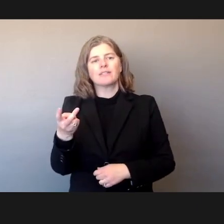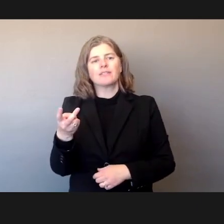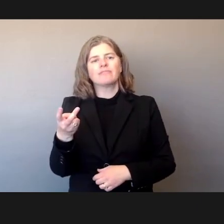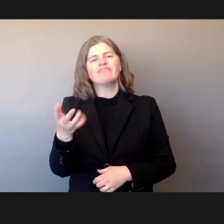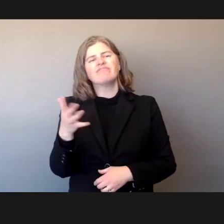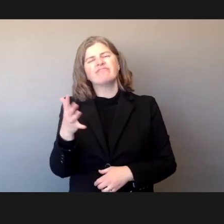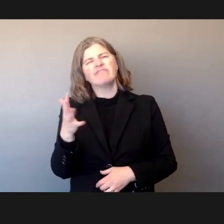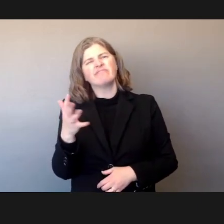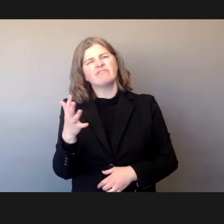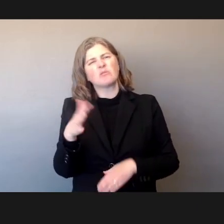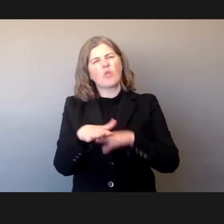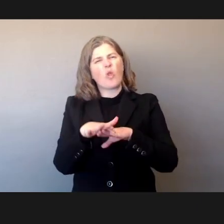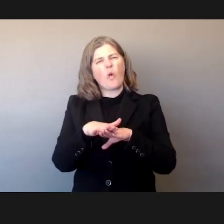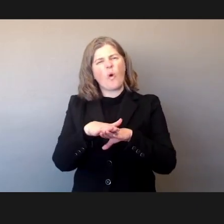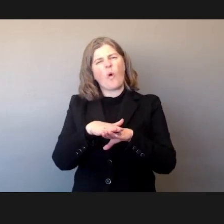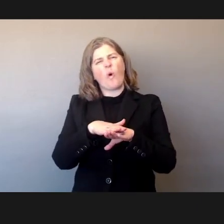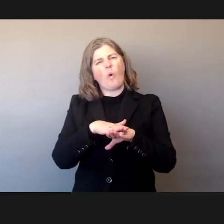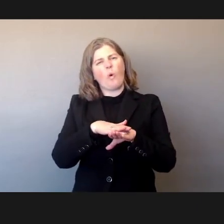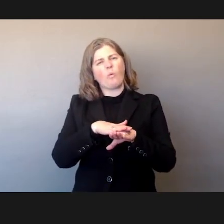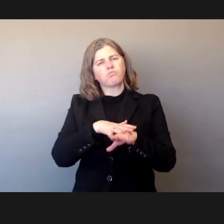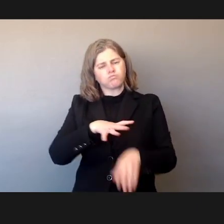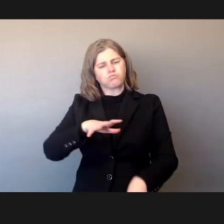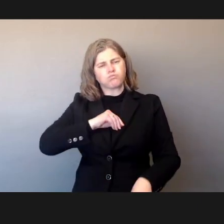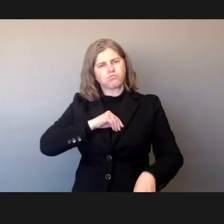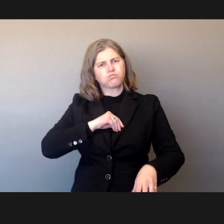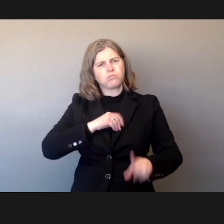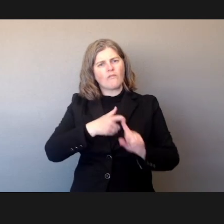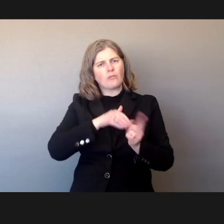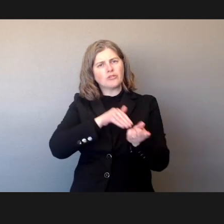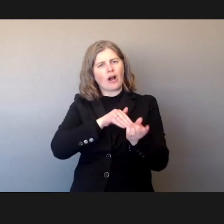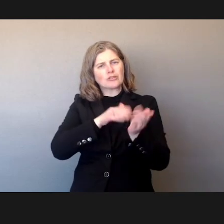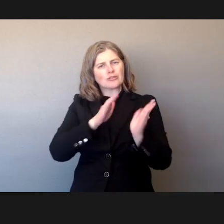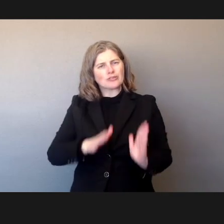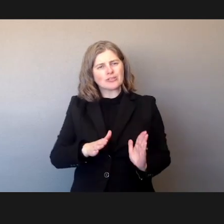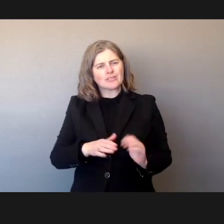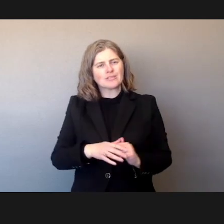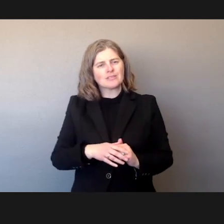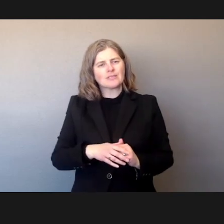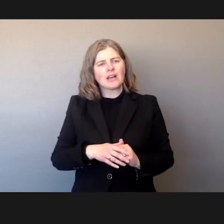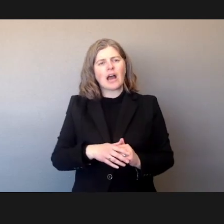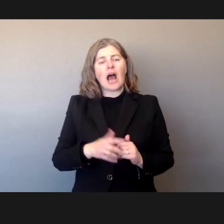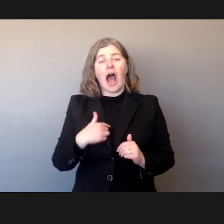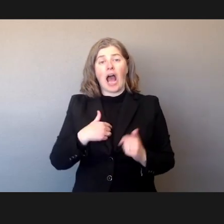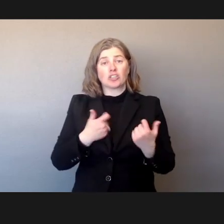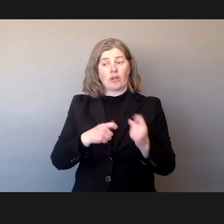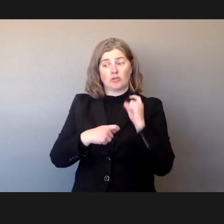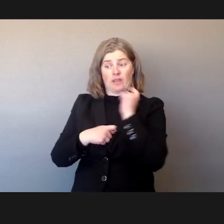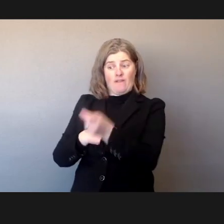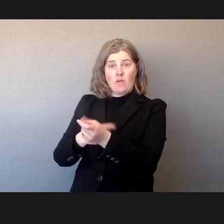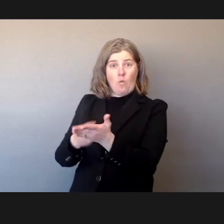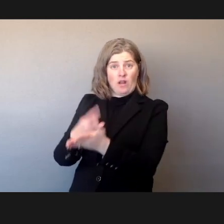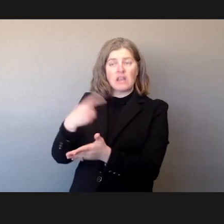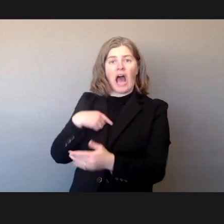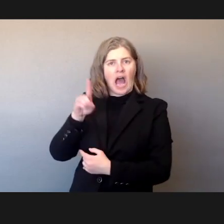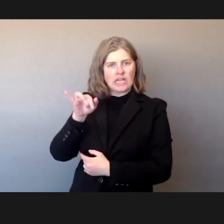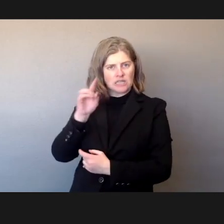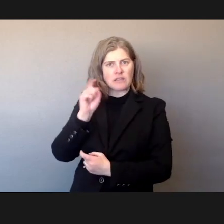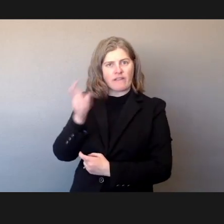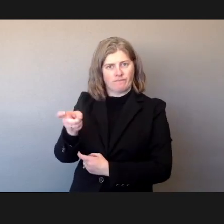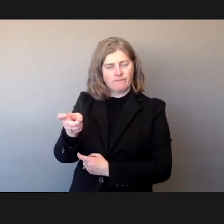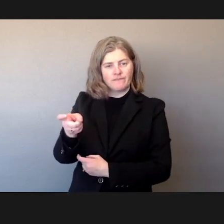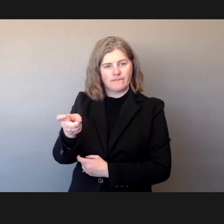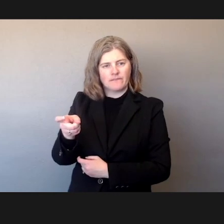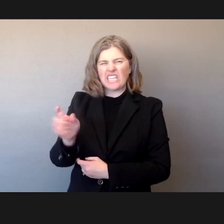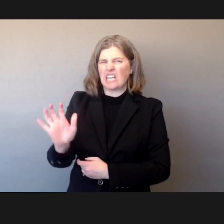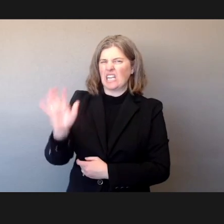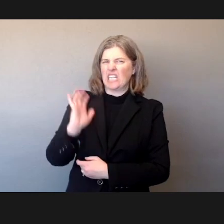somewhat of a slow uptake among providers. And I tried to prescribe it once. I did, but at that point, it